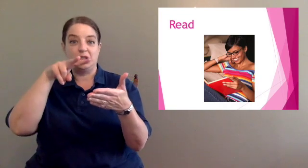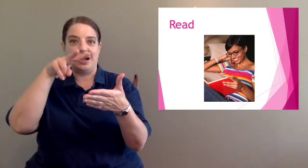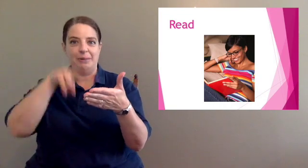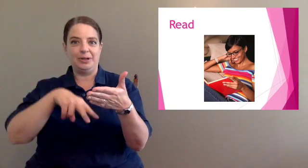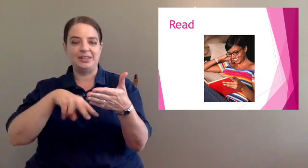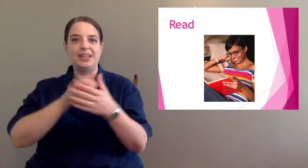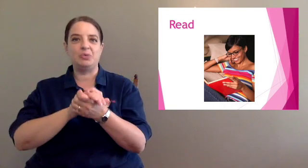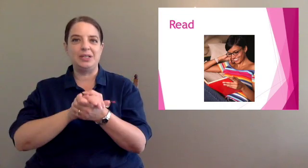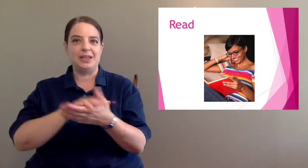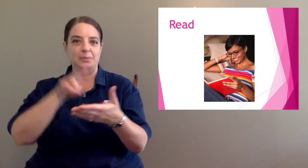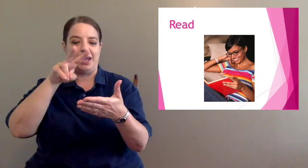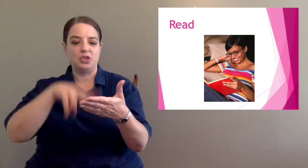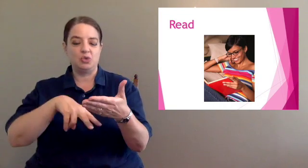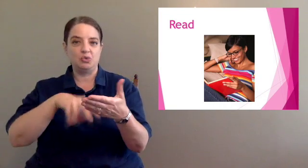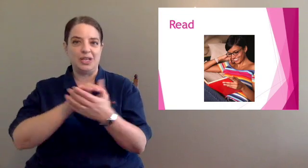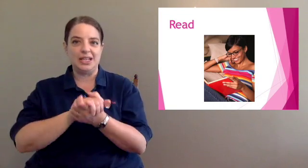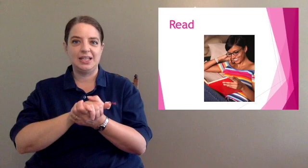your eyeballs, and they read down the page. Read.